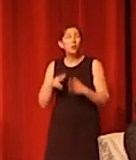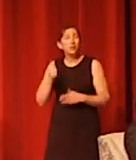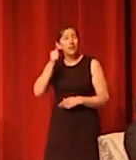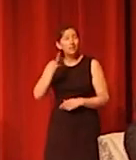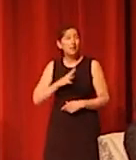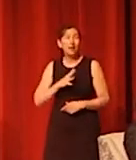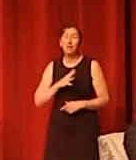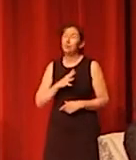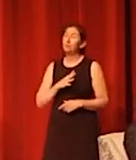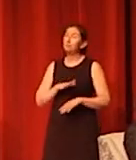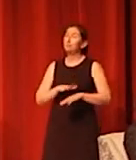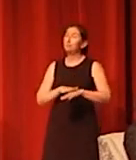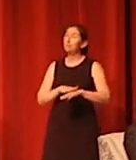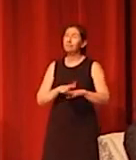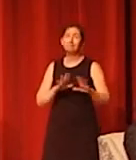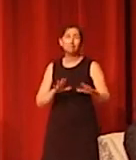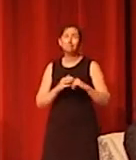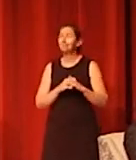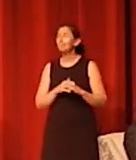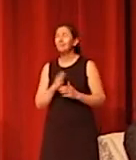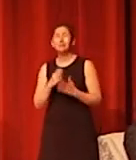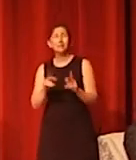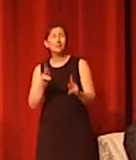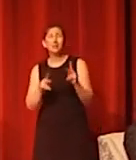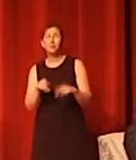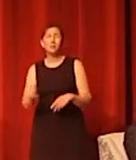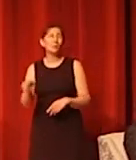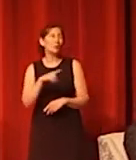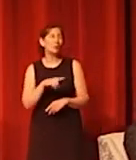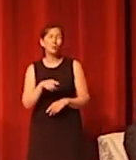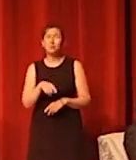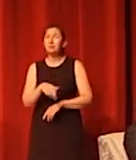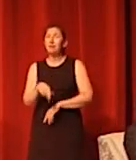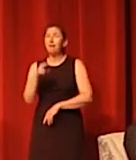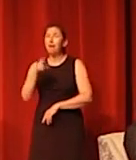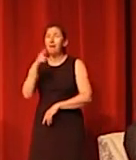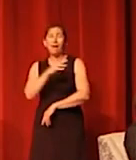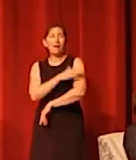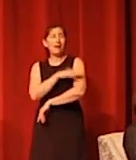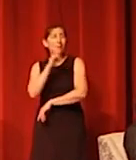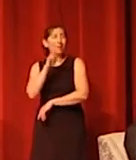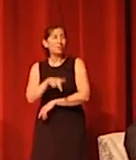side effects from high blood pressure, if you control your blood pressure, it'll help your brain